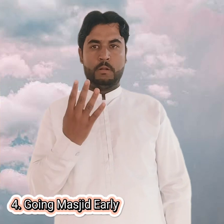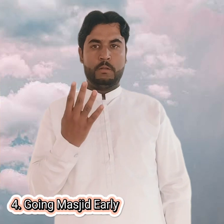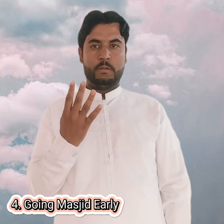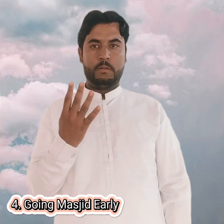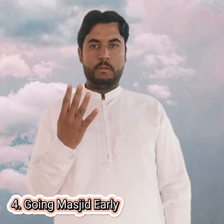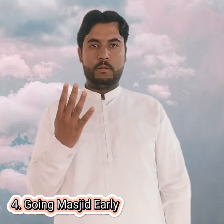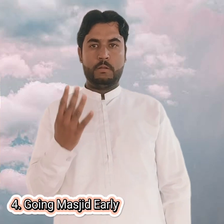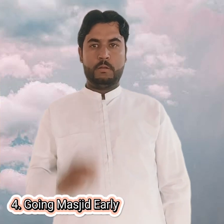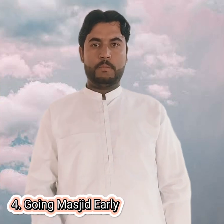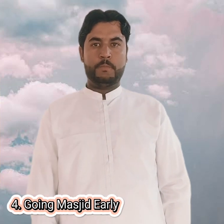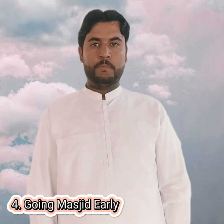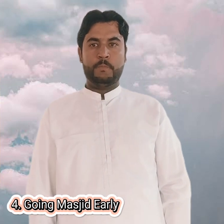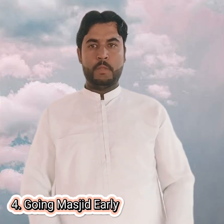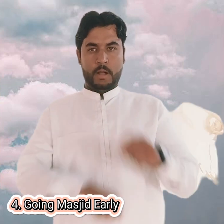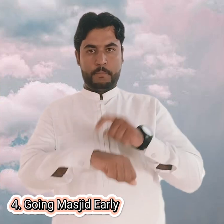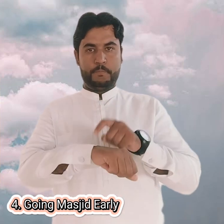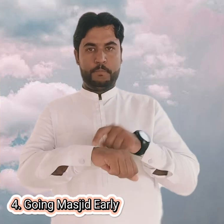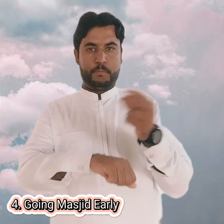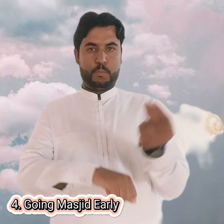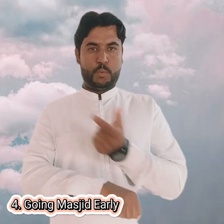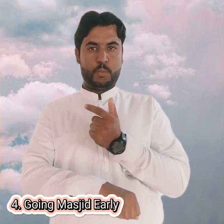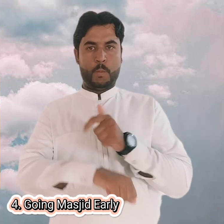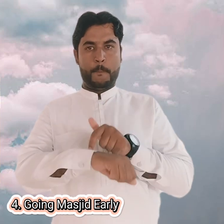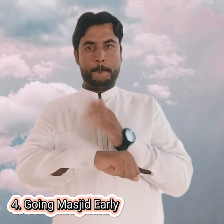Number four, going masjid early.